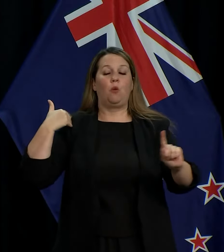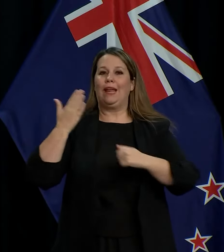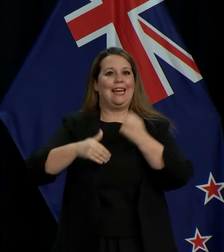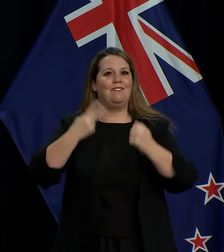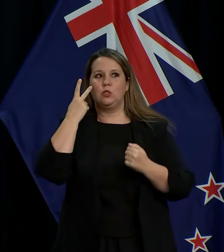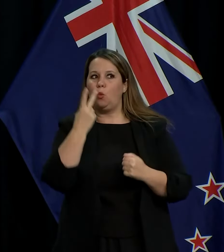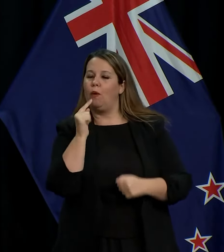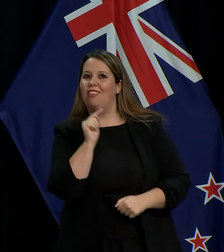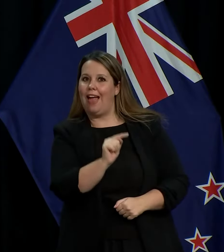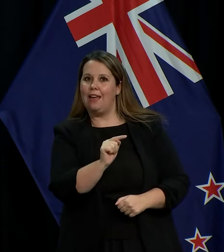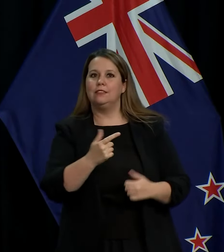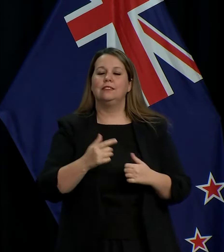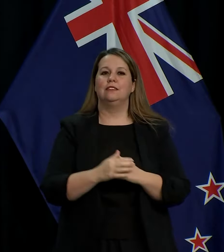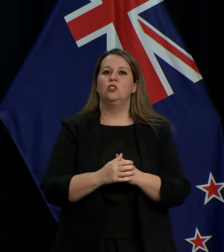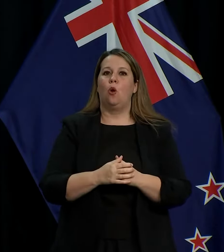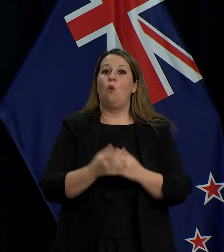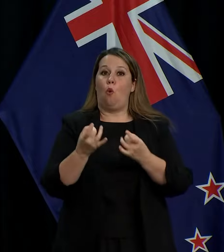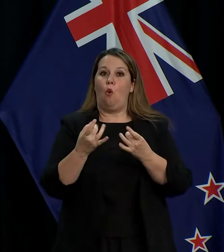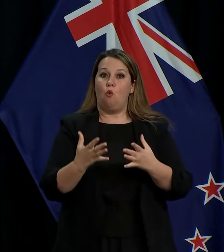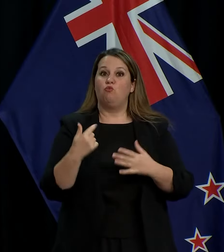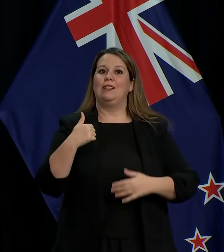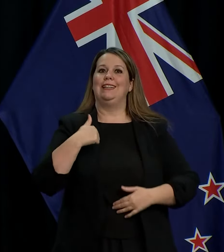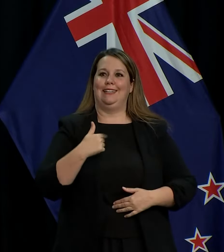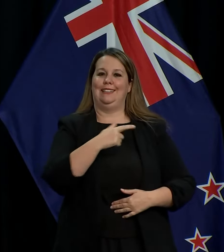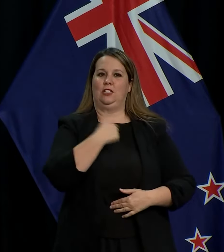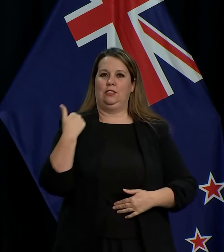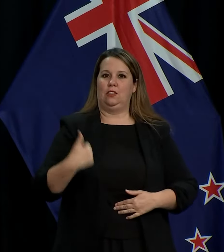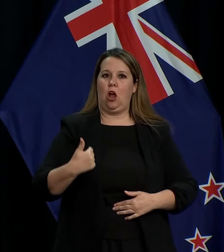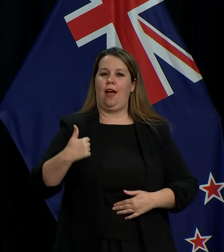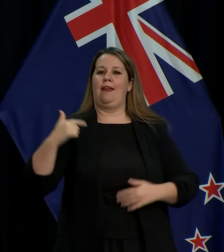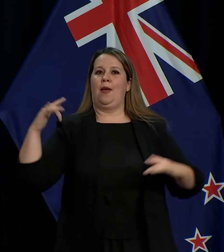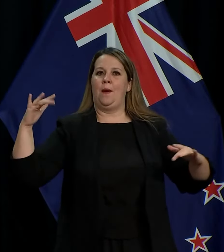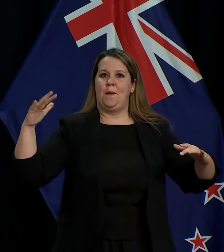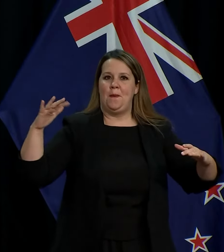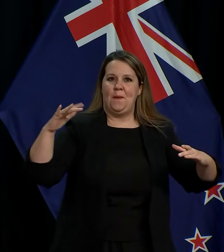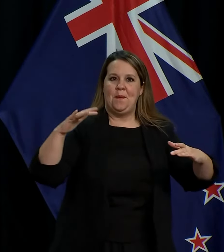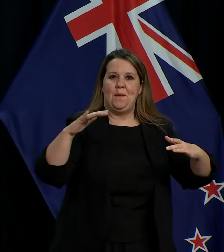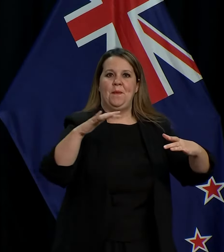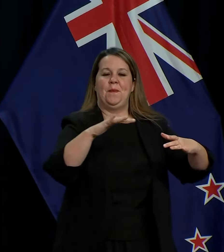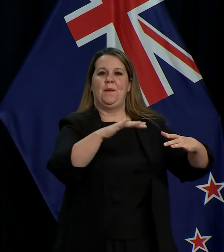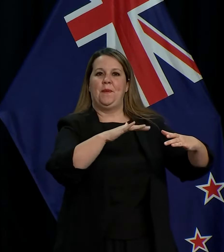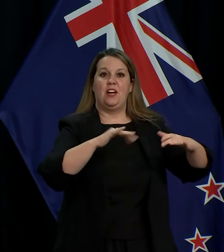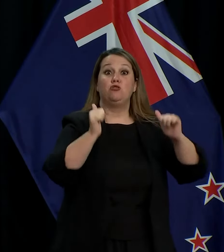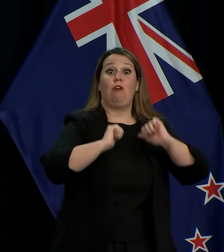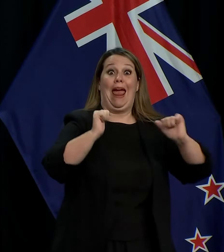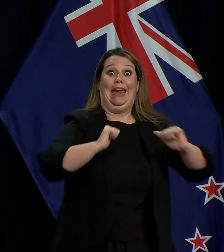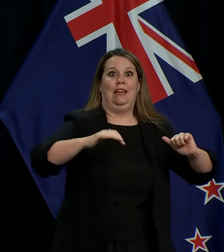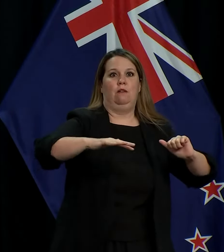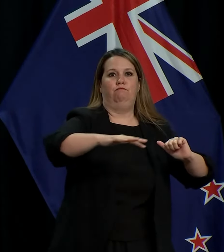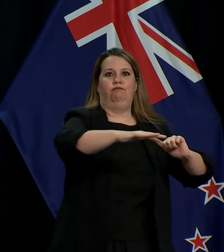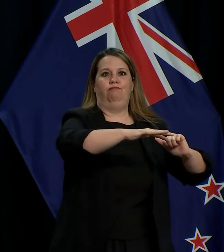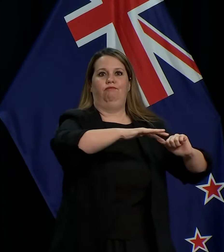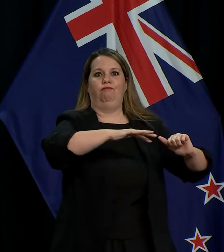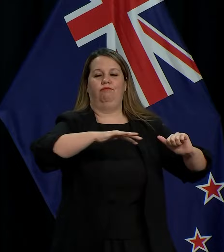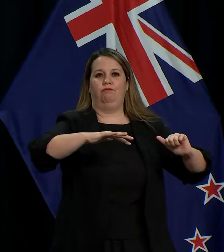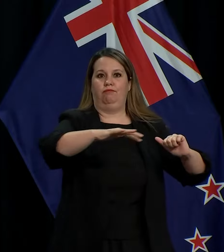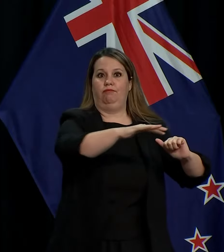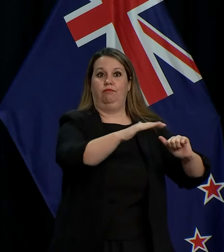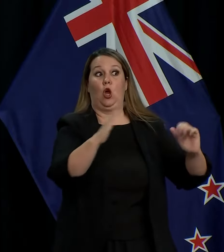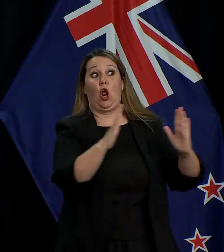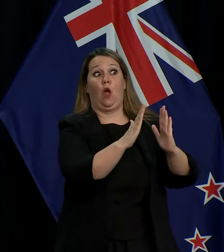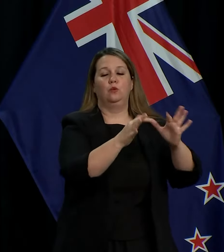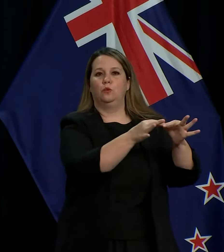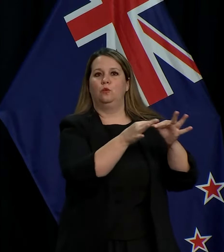already an in-country presence, there's already training being undertaken. So this was an additional, what has been